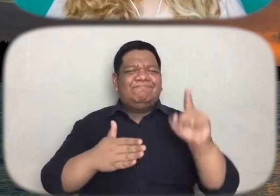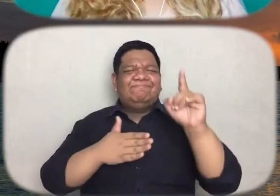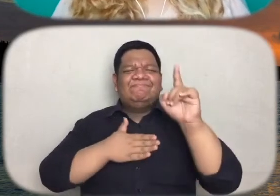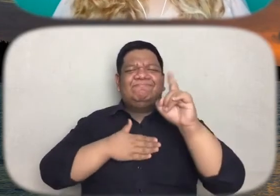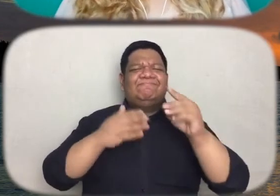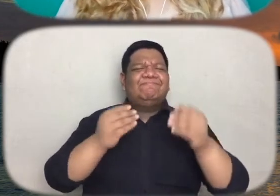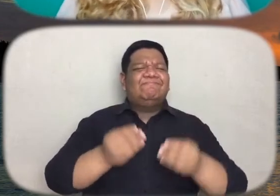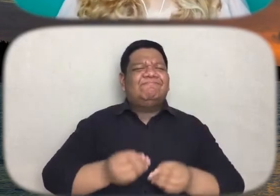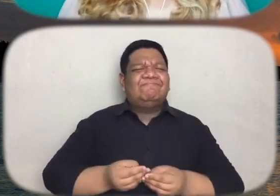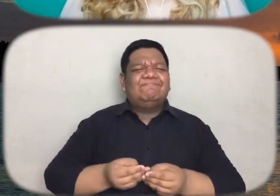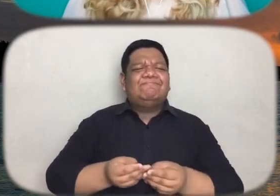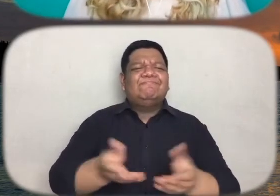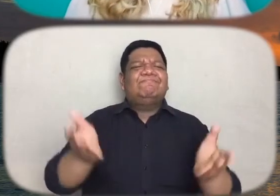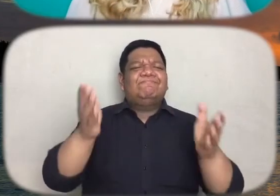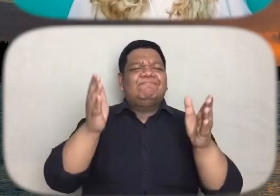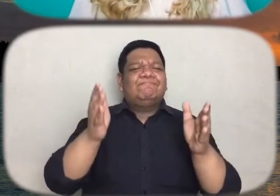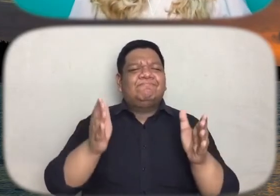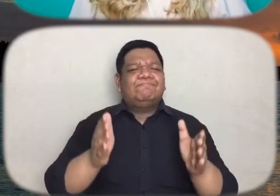Jireh, my